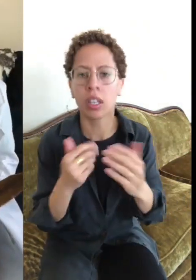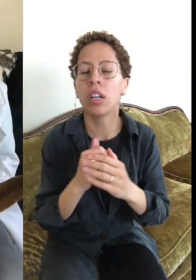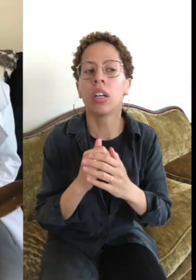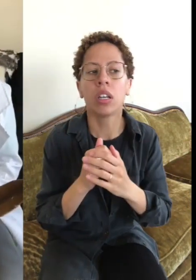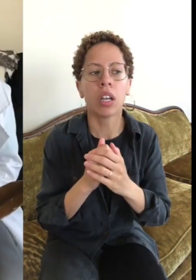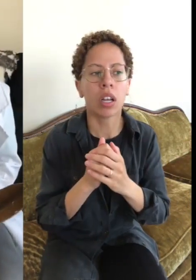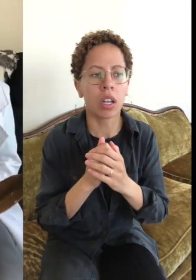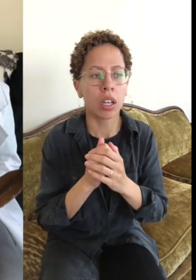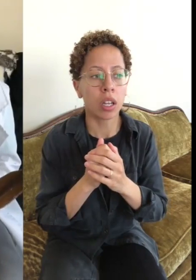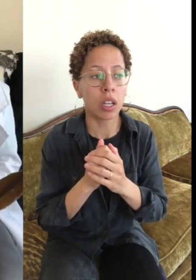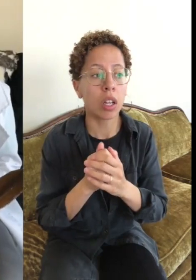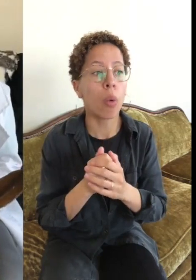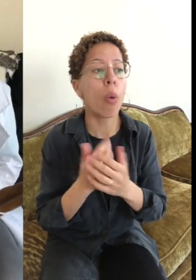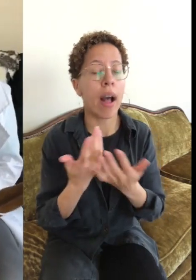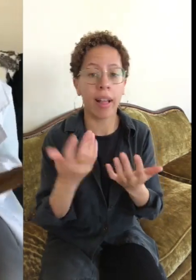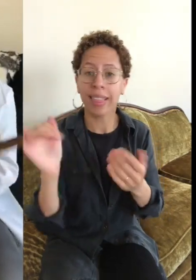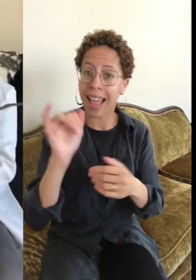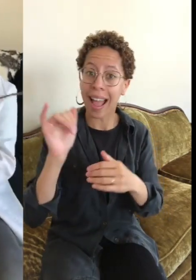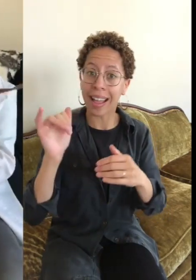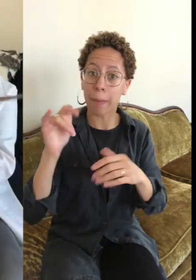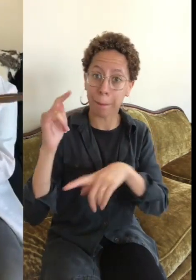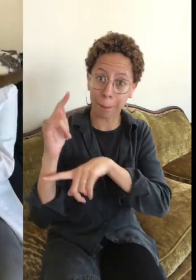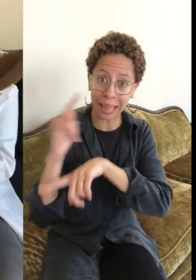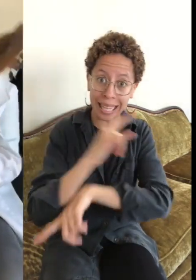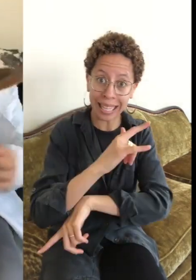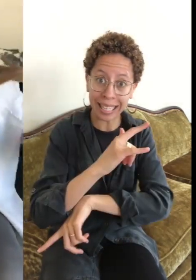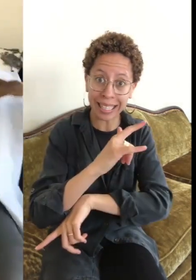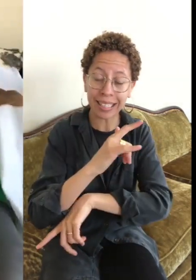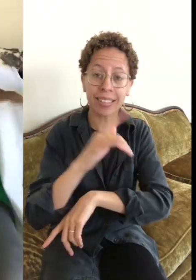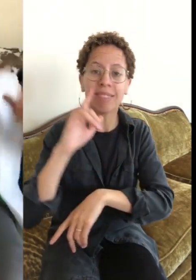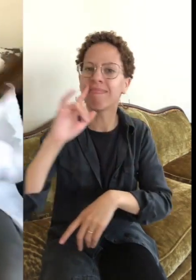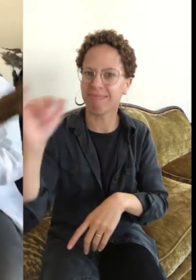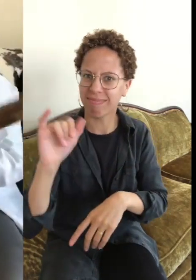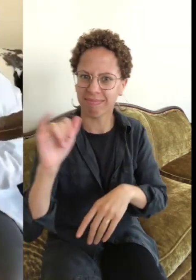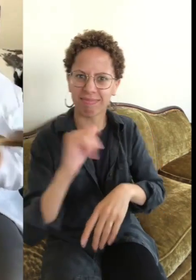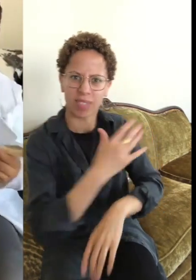Because like the wing of the plane, it's just a feather,